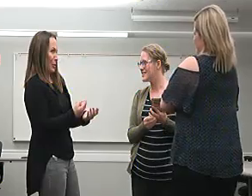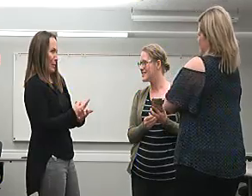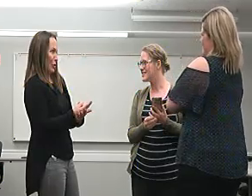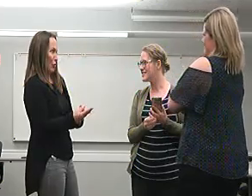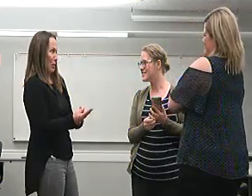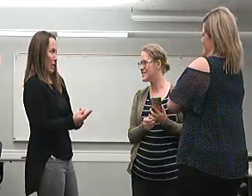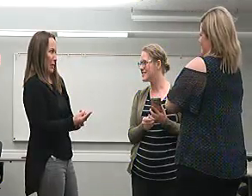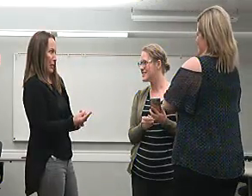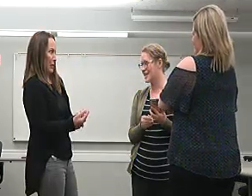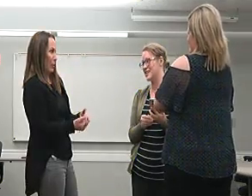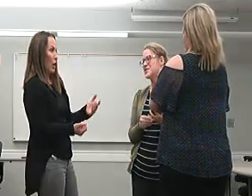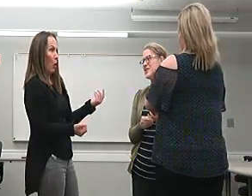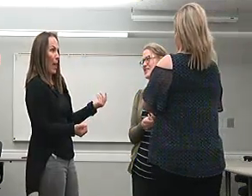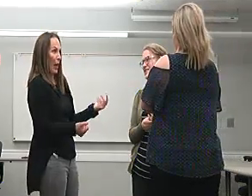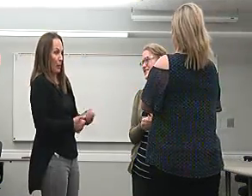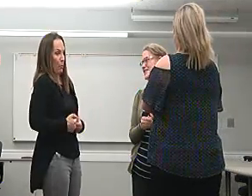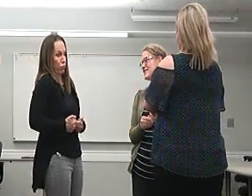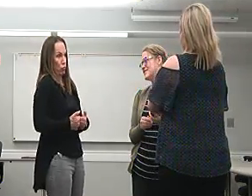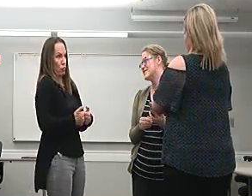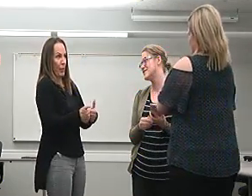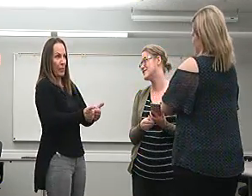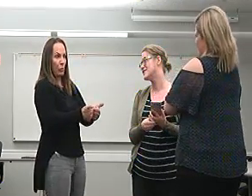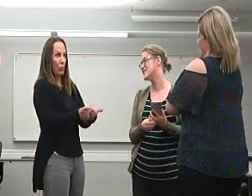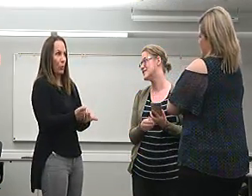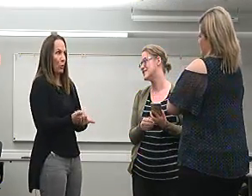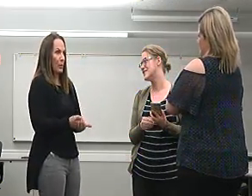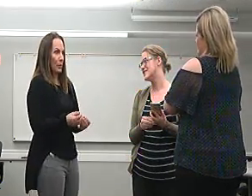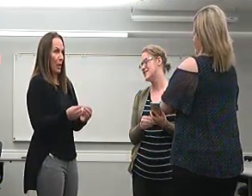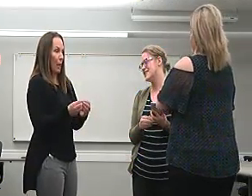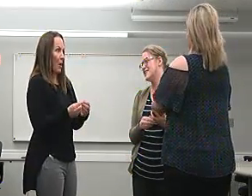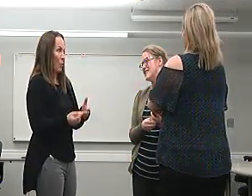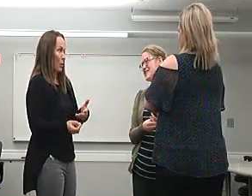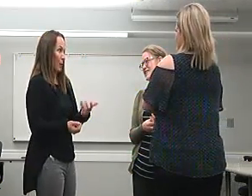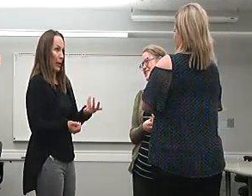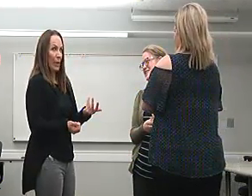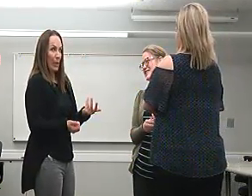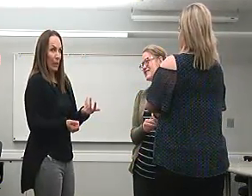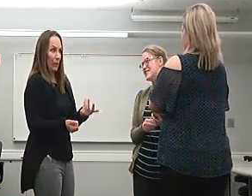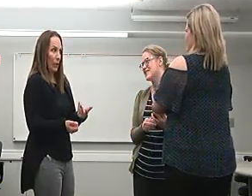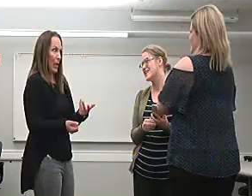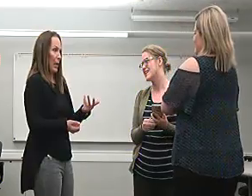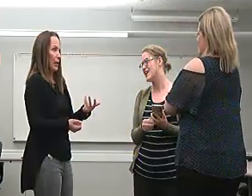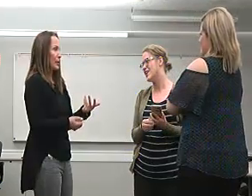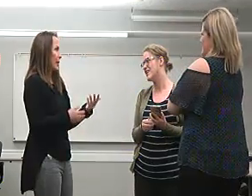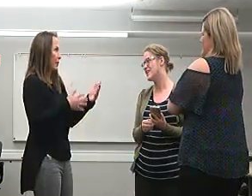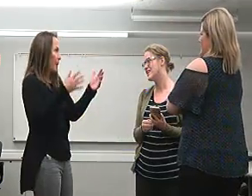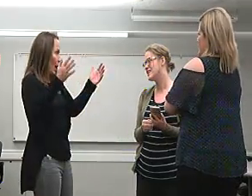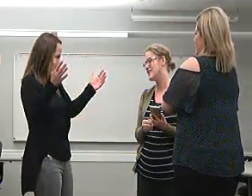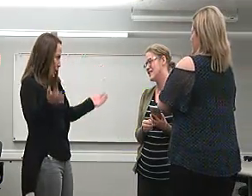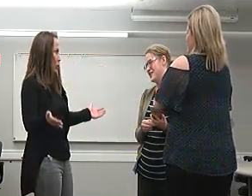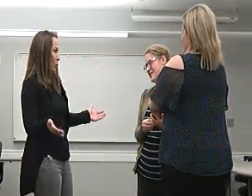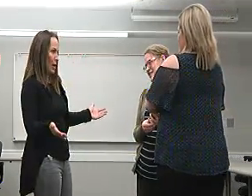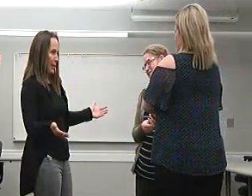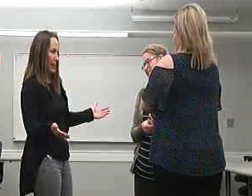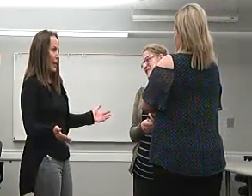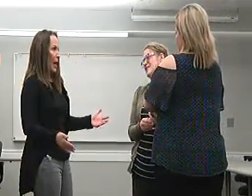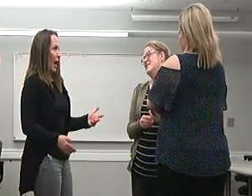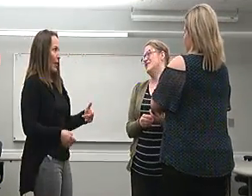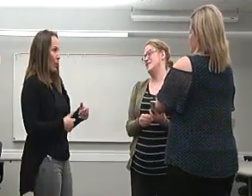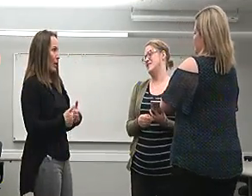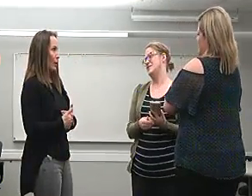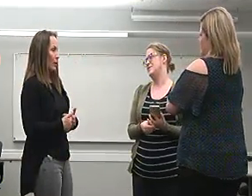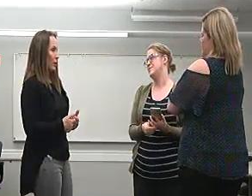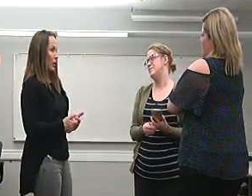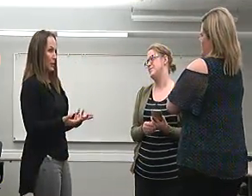So we go back. So Tyler's mom, I was remembering like another Okay, instead of that, a year process. So And then when Ryan you say,